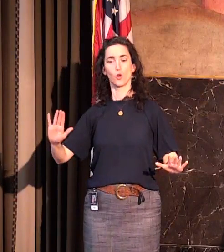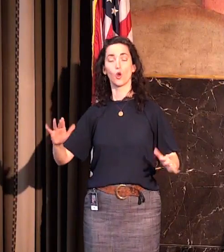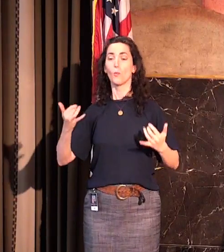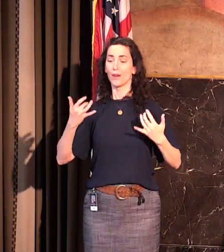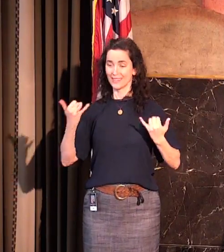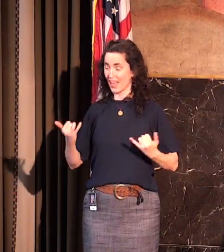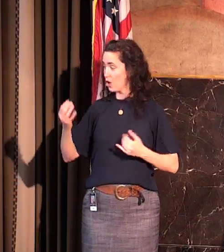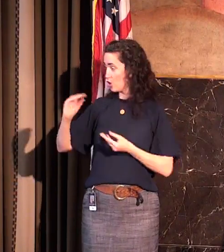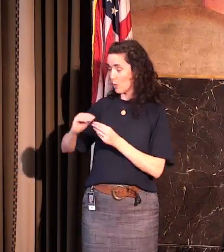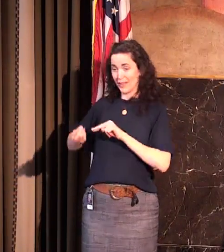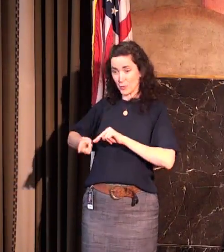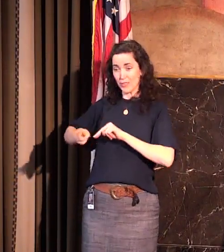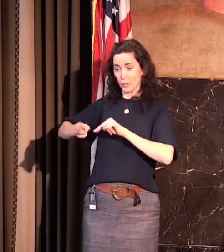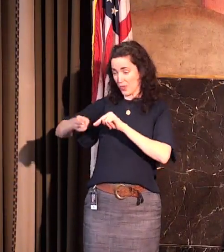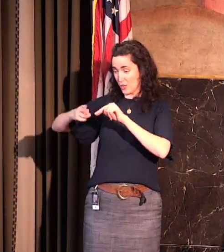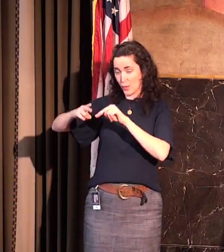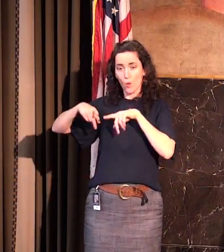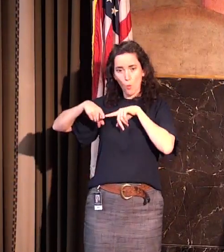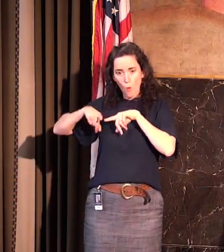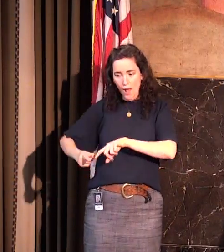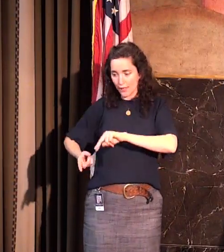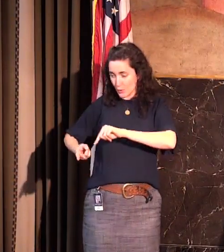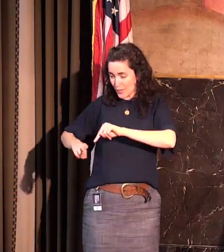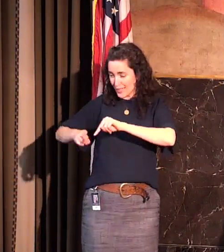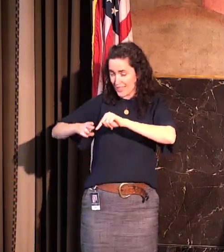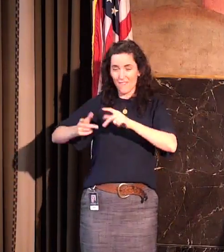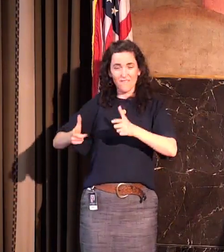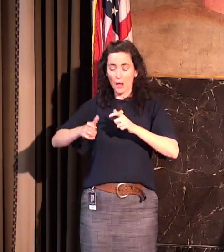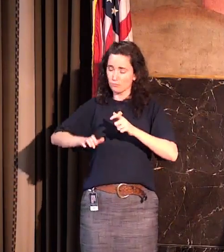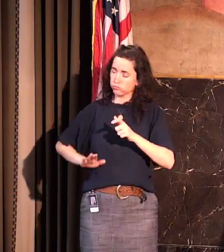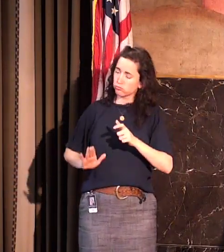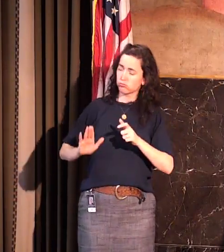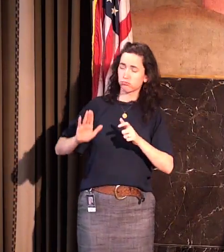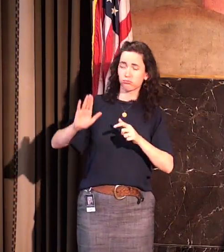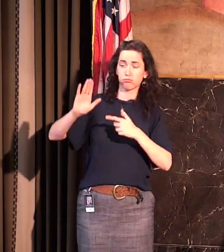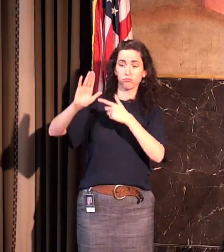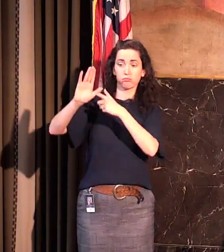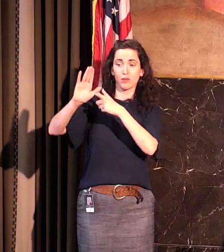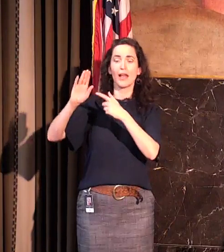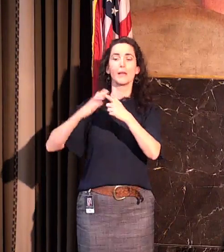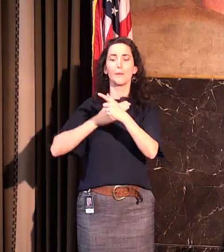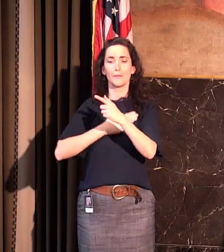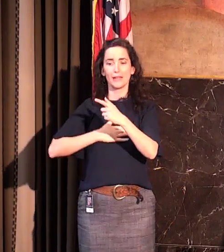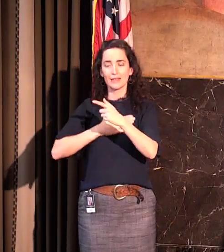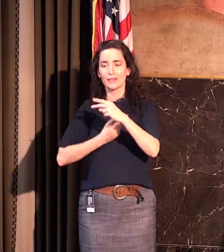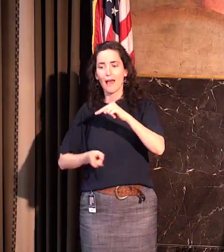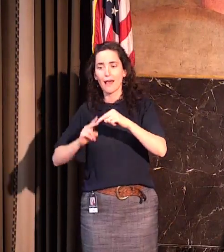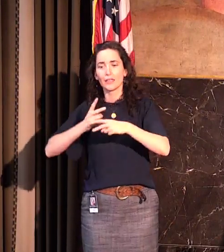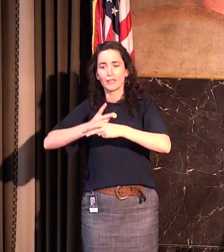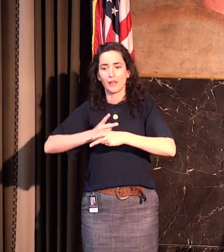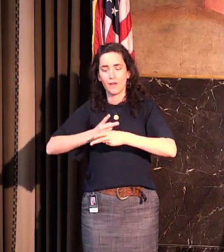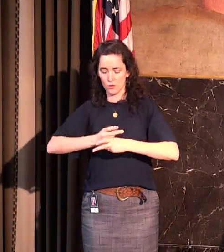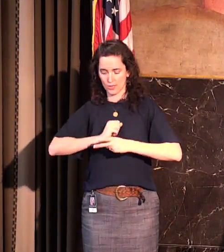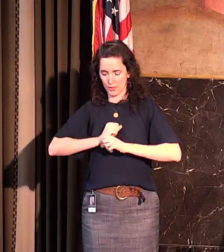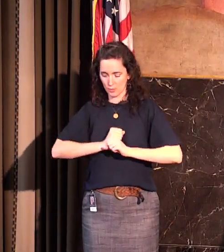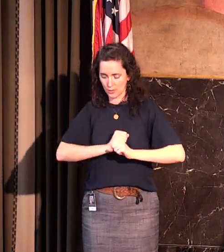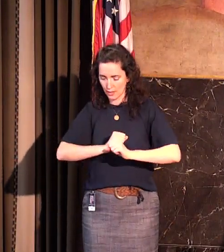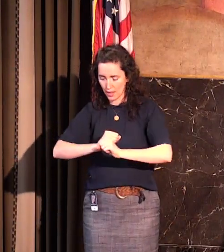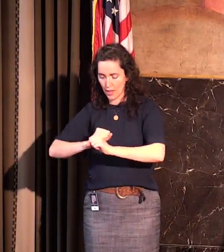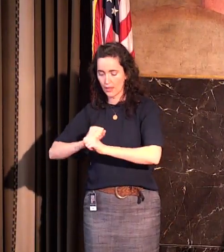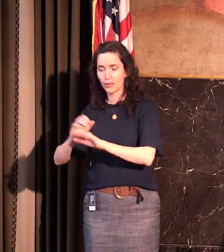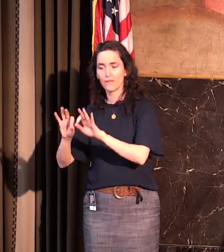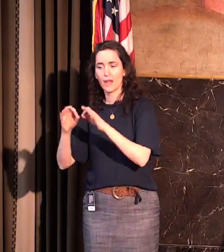surge of this magnitude, please take added precautions to protect yourself and to protect